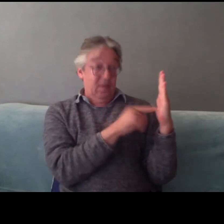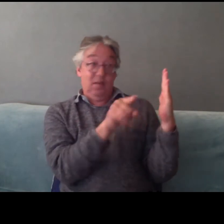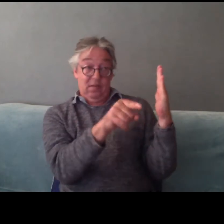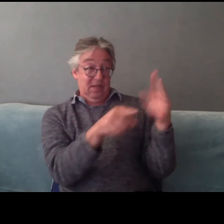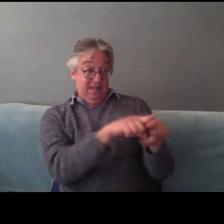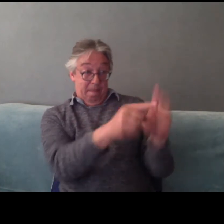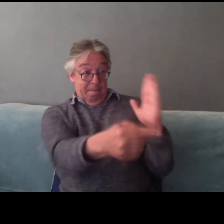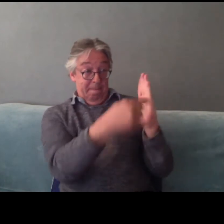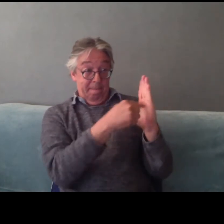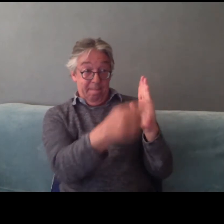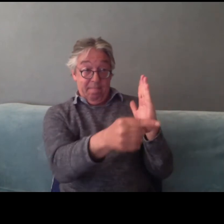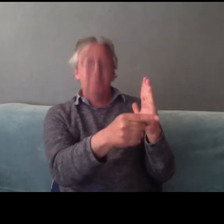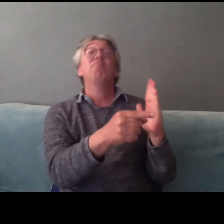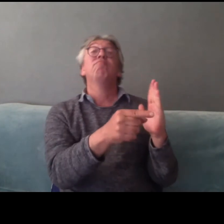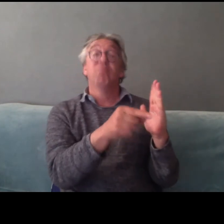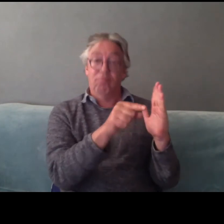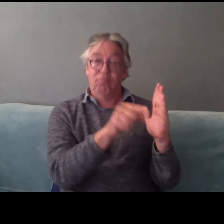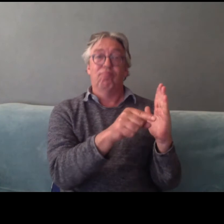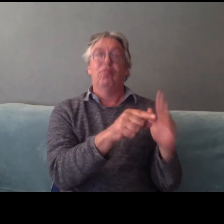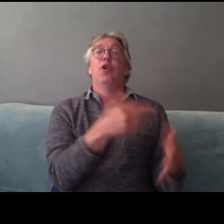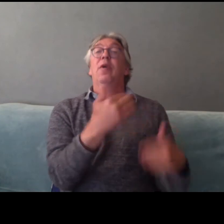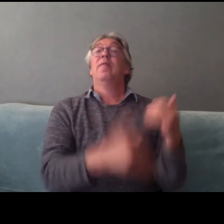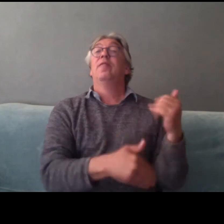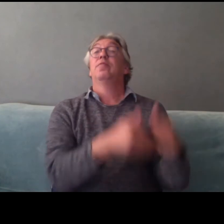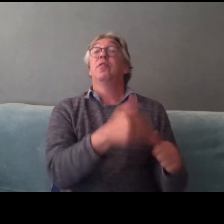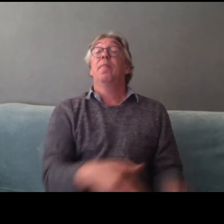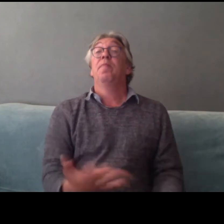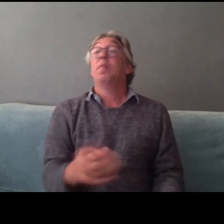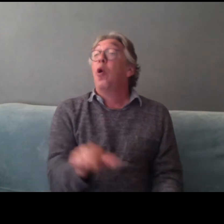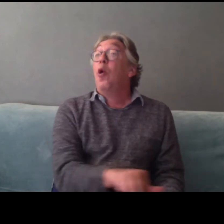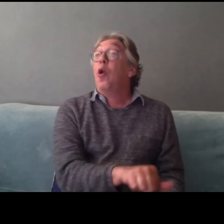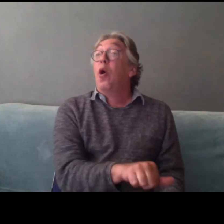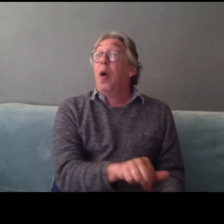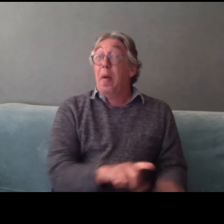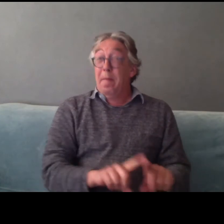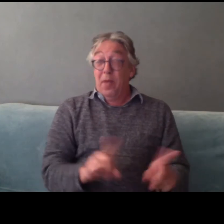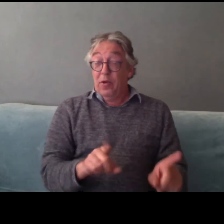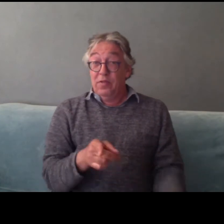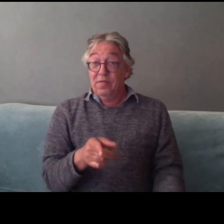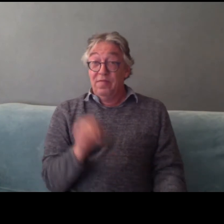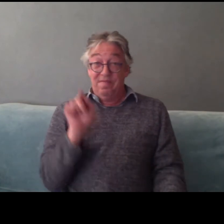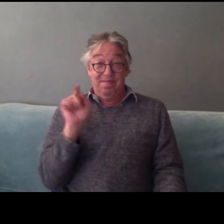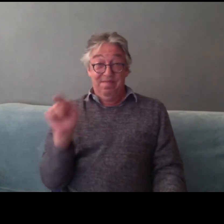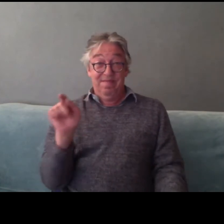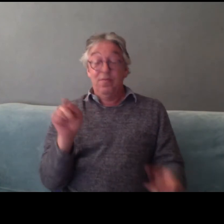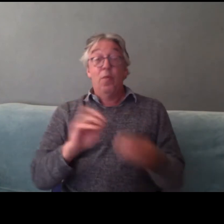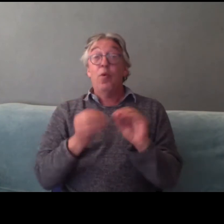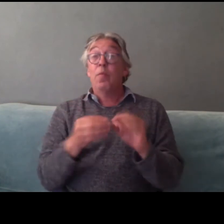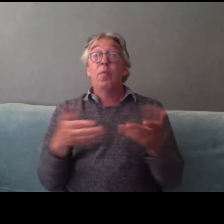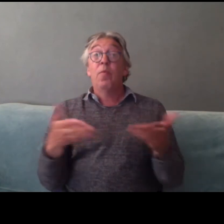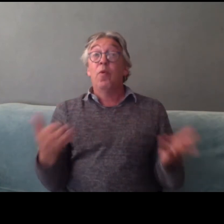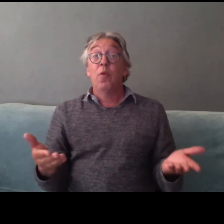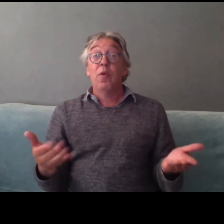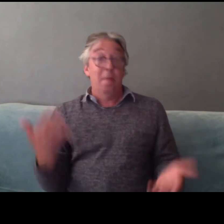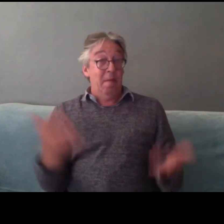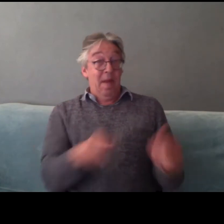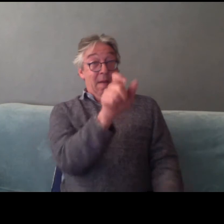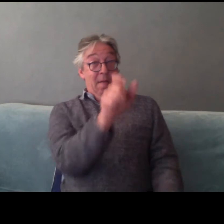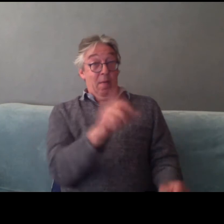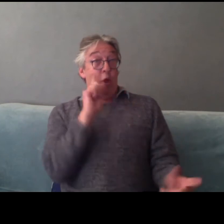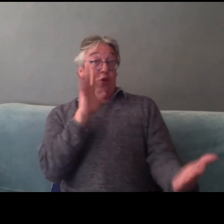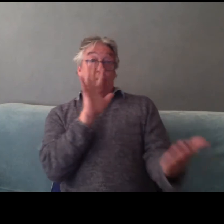people who might have the same diagnosis but very different experiences. A second type of assessment,